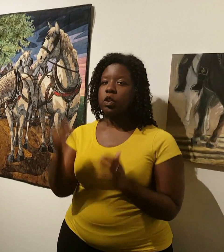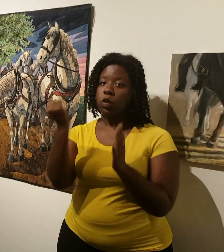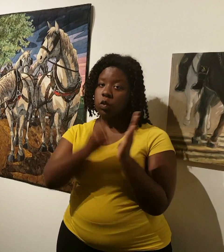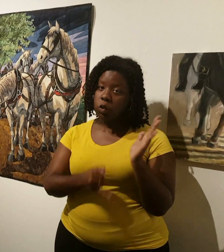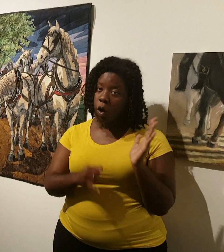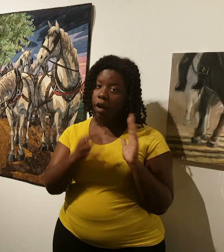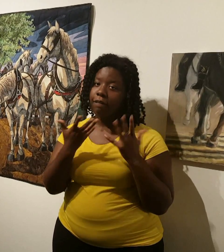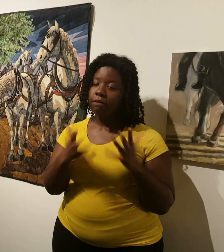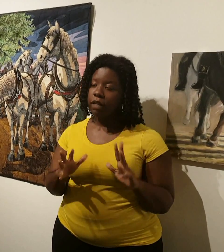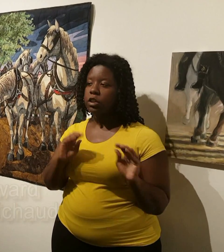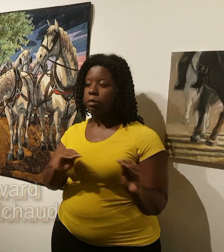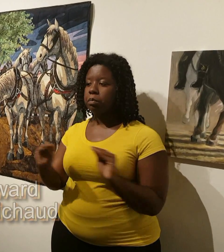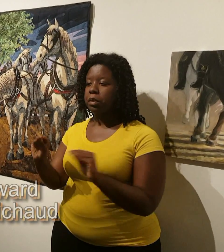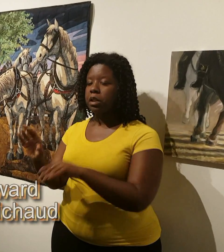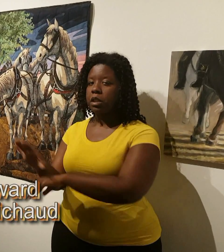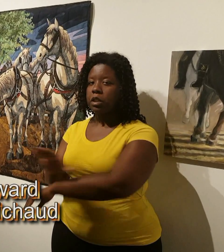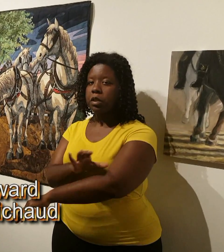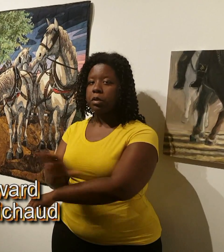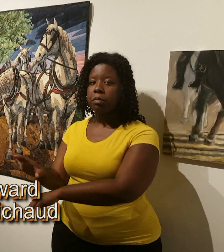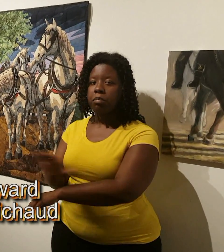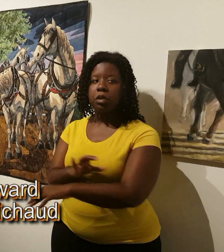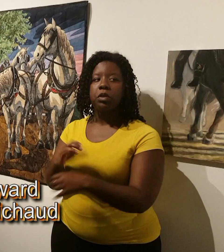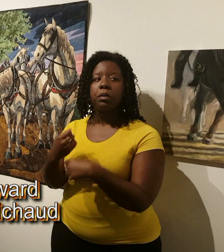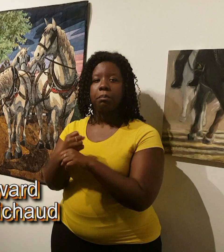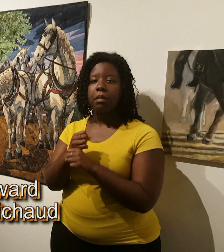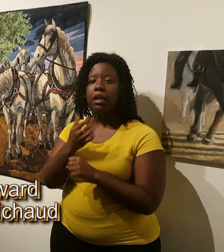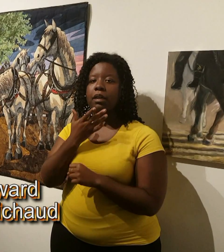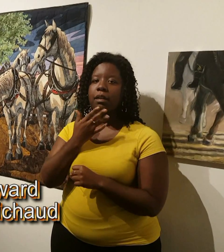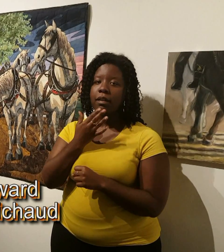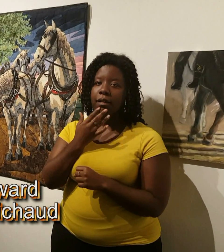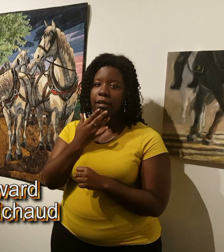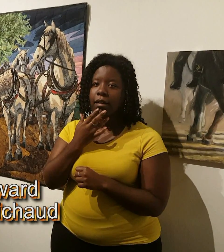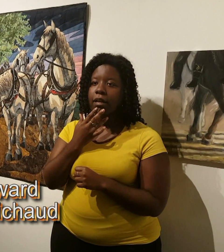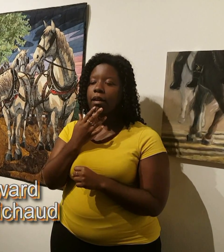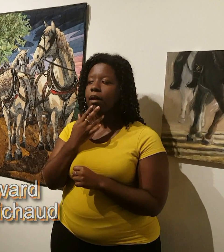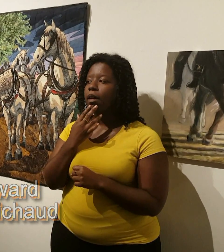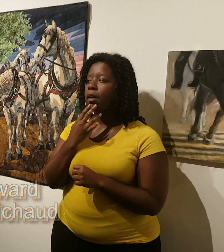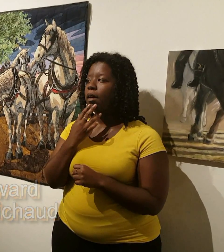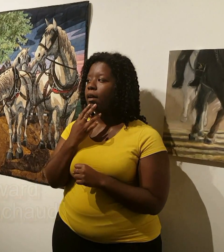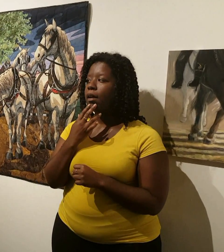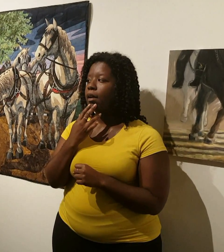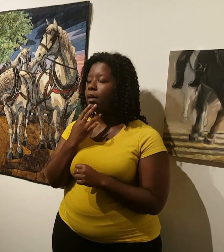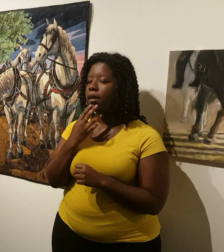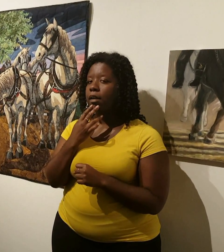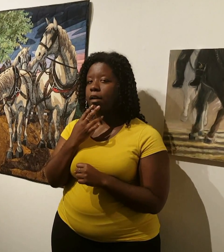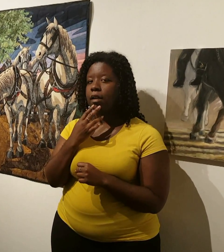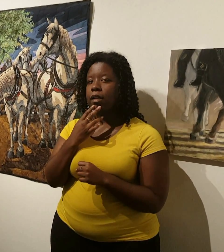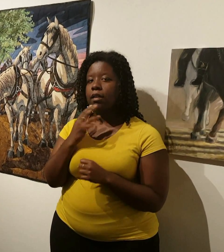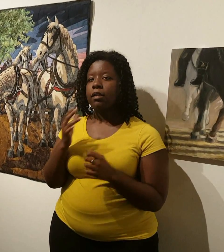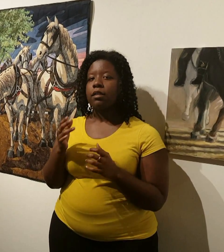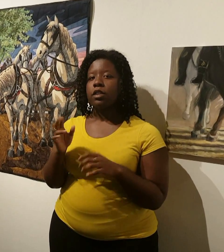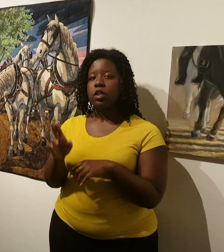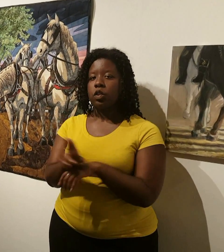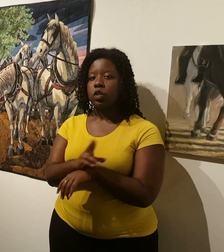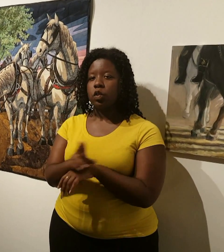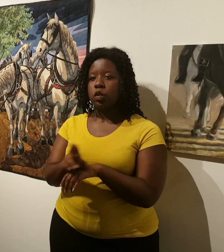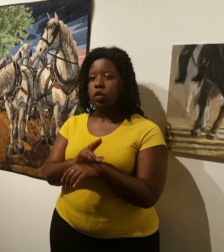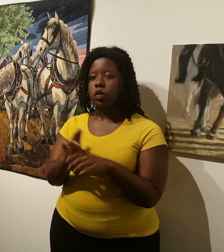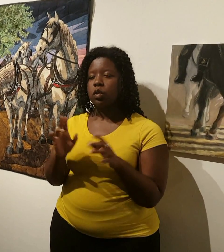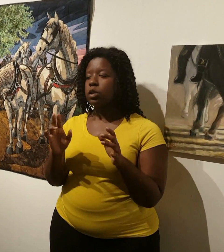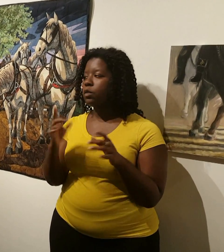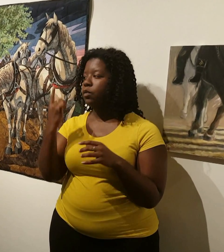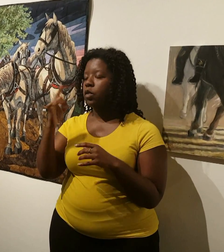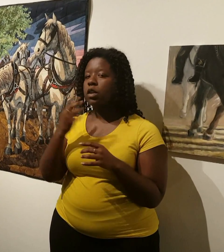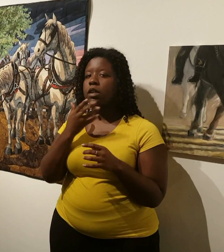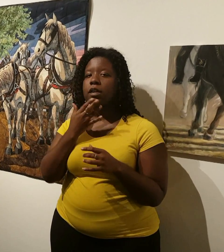on the iPad, I take it into my computer and make a full color, fully fleshed out template that I use to pick